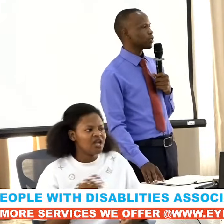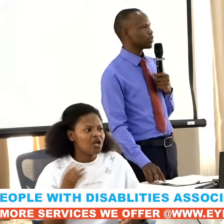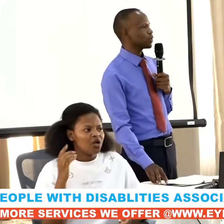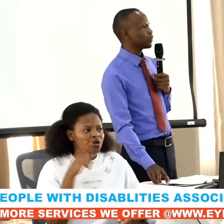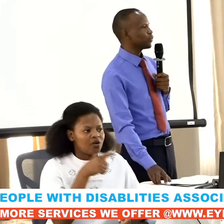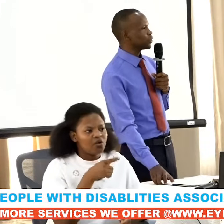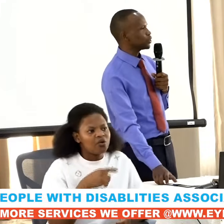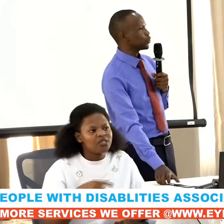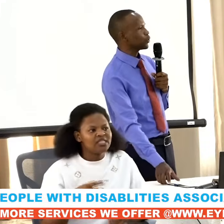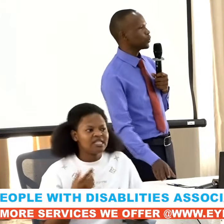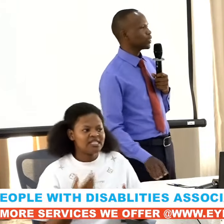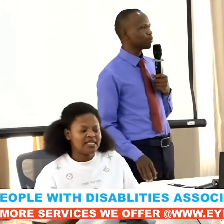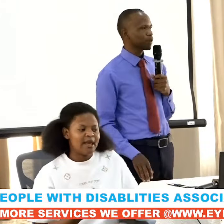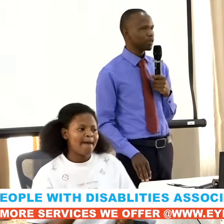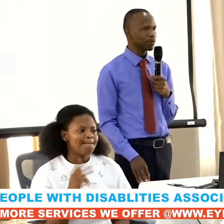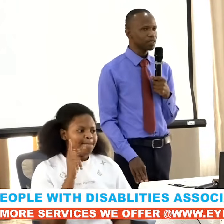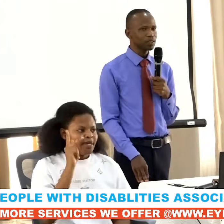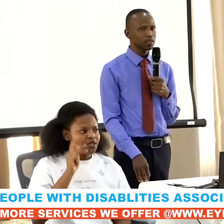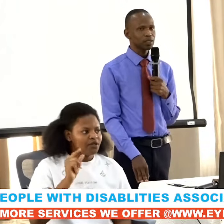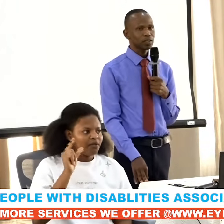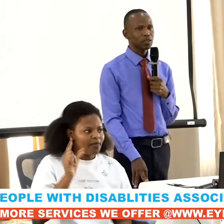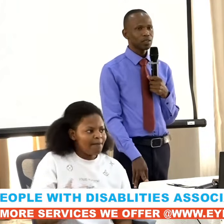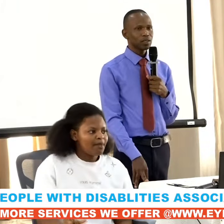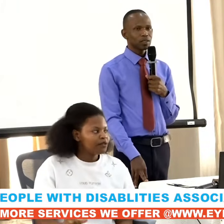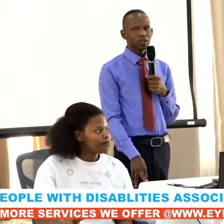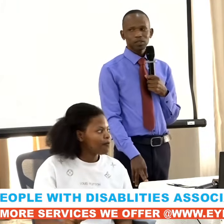with visual impairment.